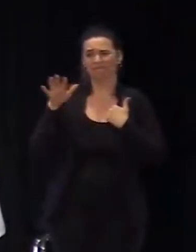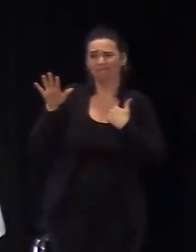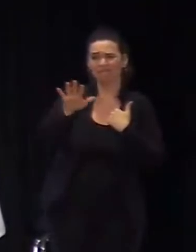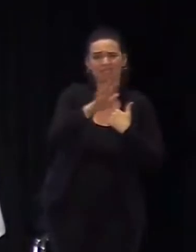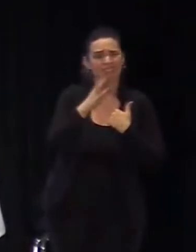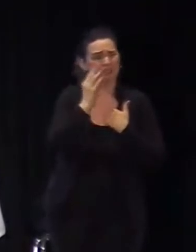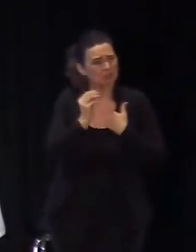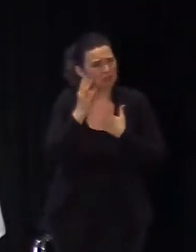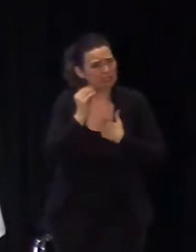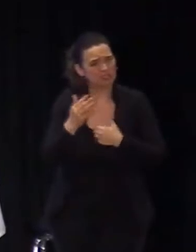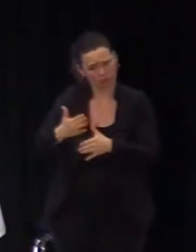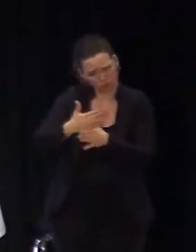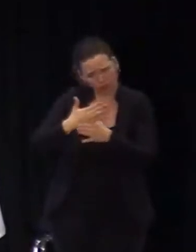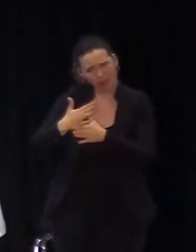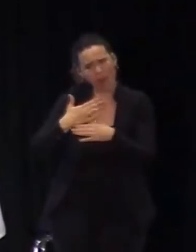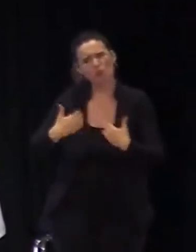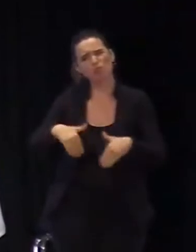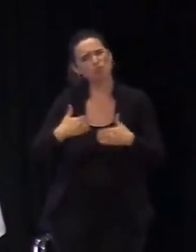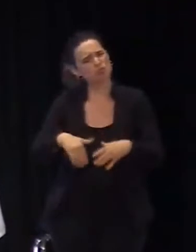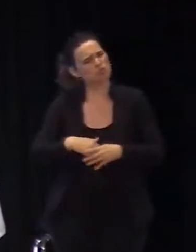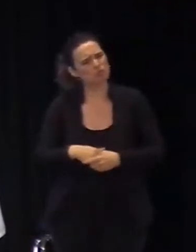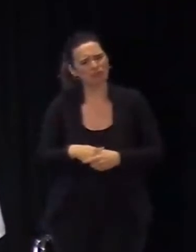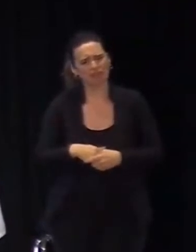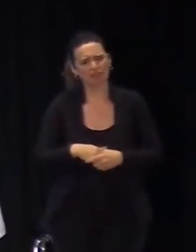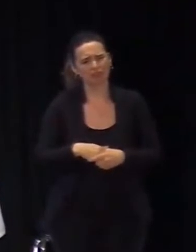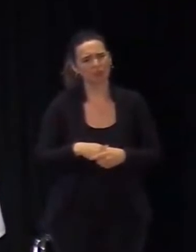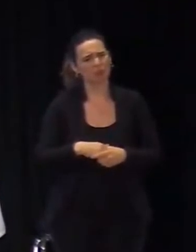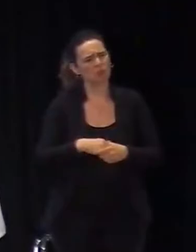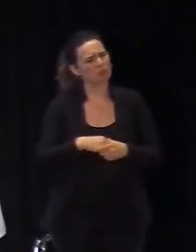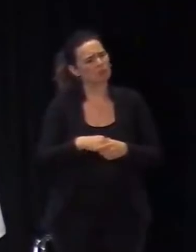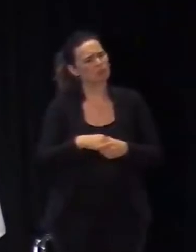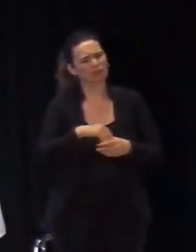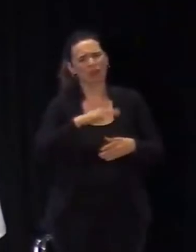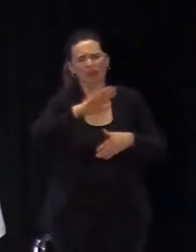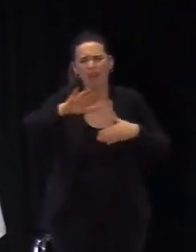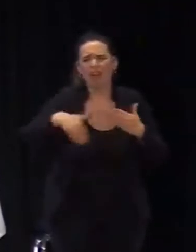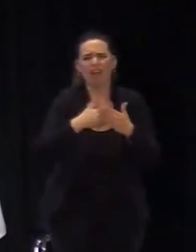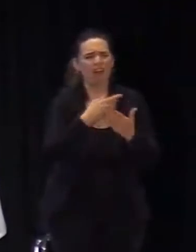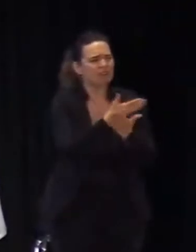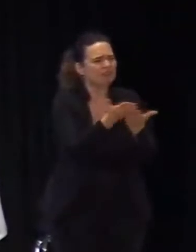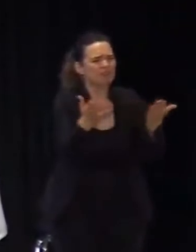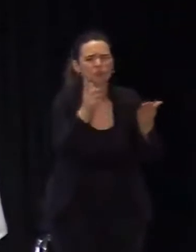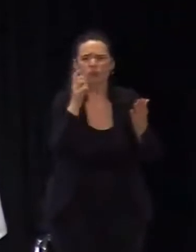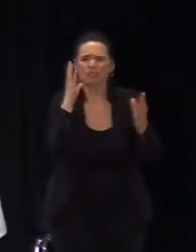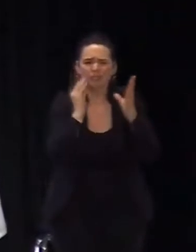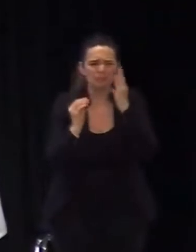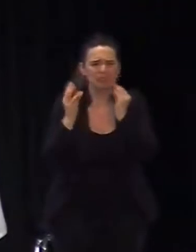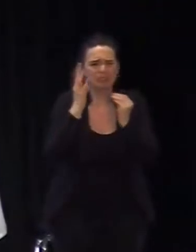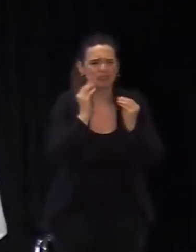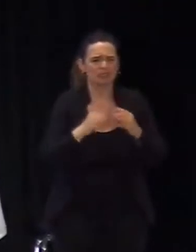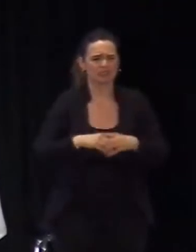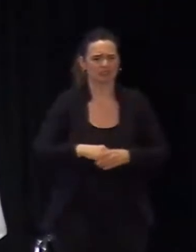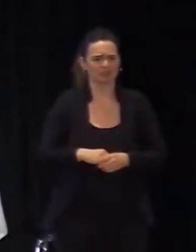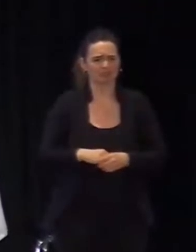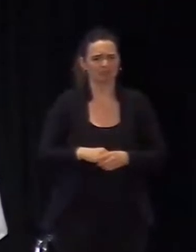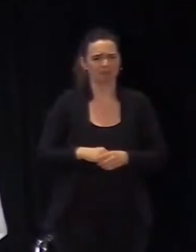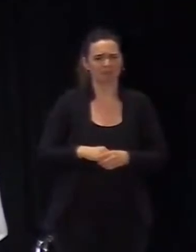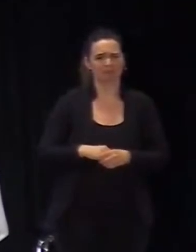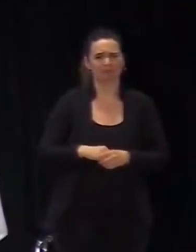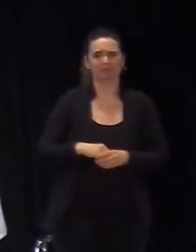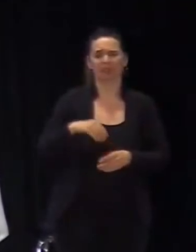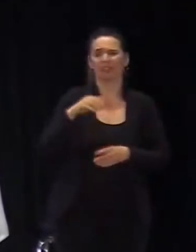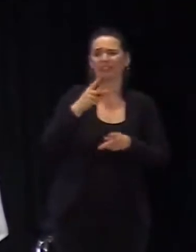certainly we want to keep everybody in our thoughts and prayers as an Onondaga County family. 7-day average continues to